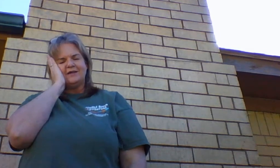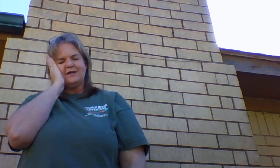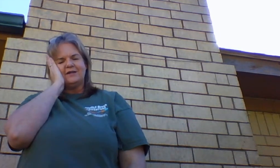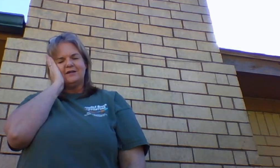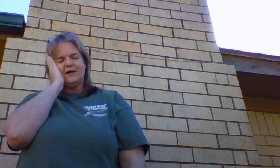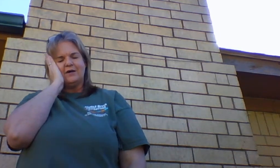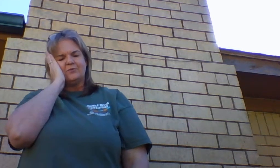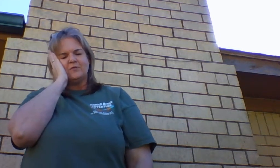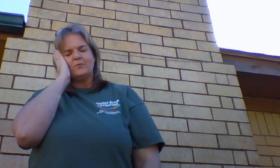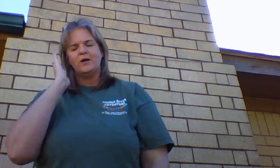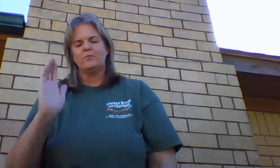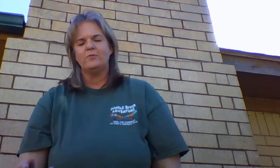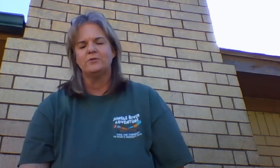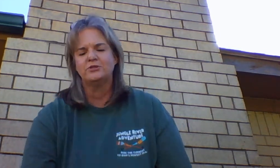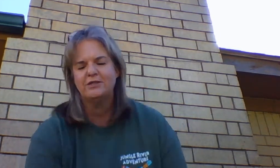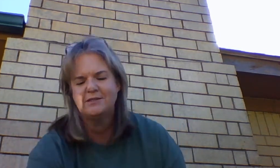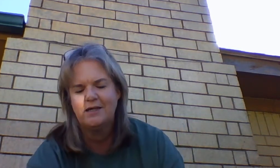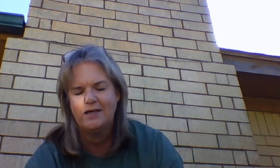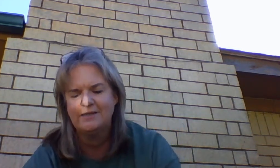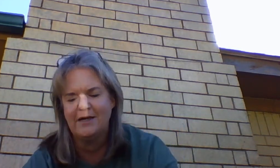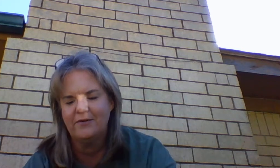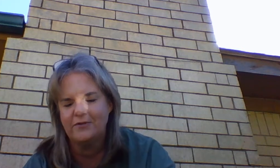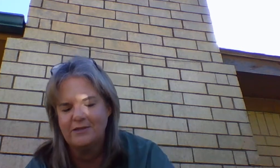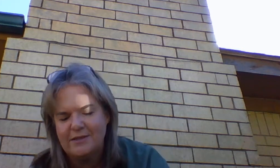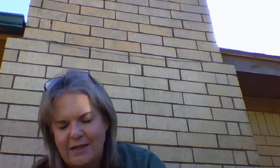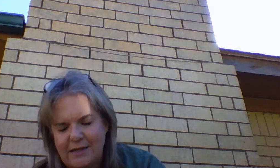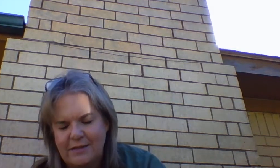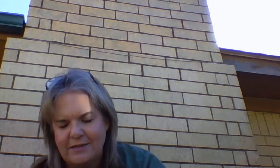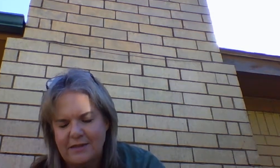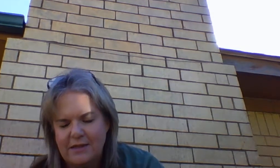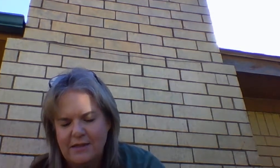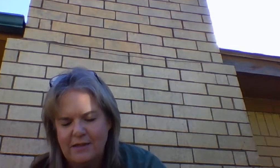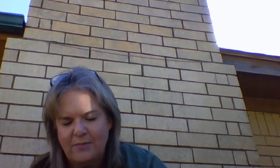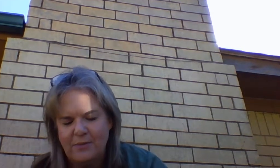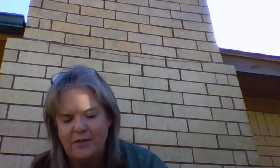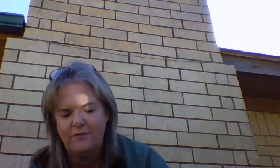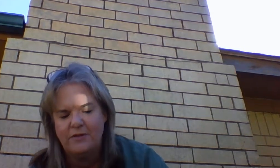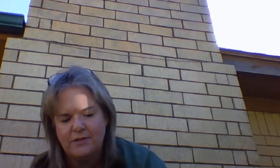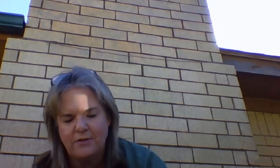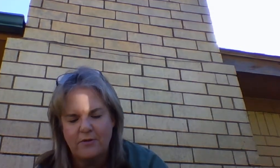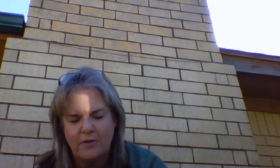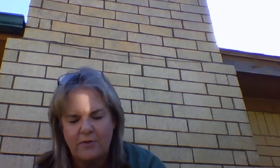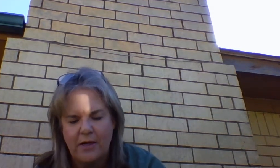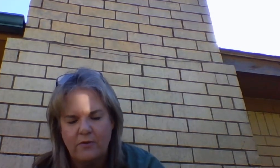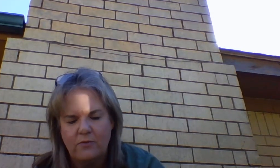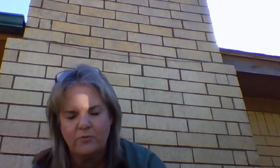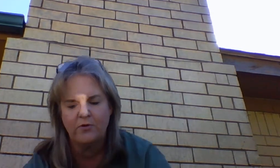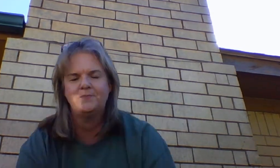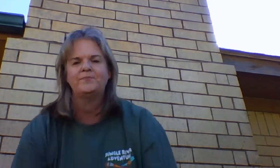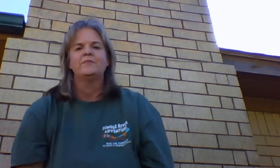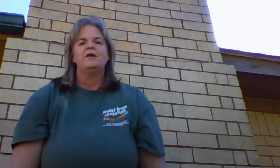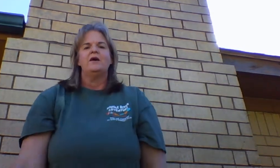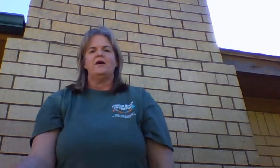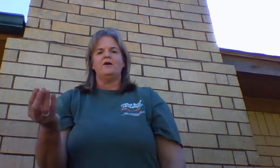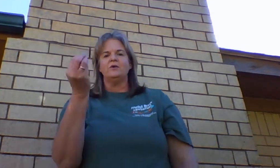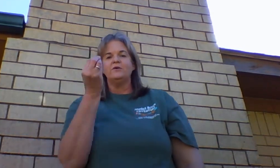then if my paper will just stay down for a second, make my life easier. Okay, one more.